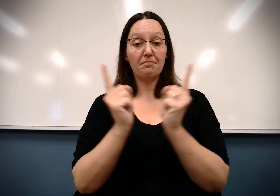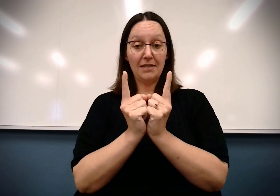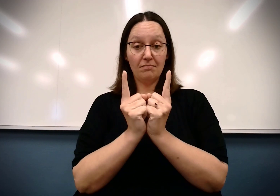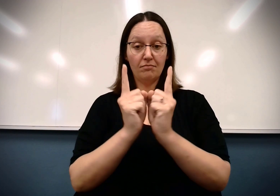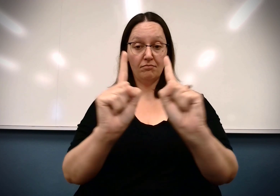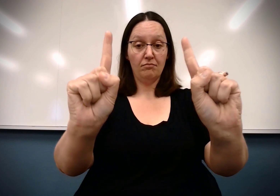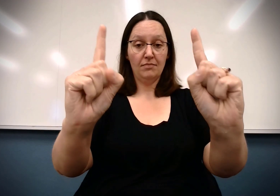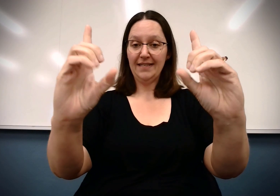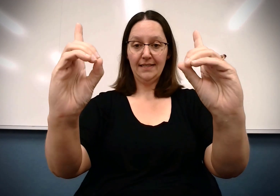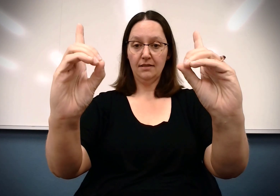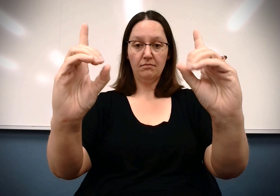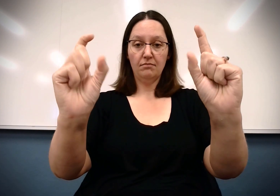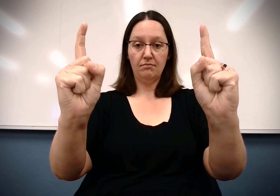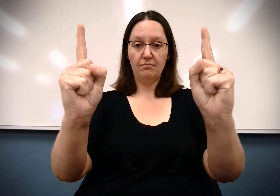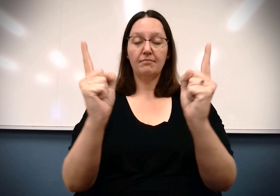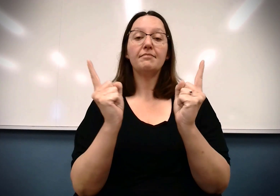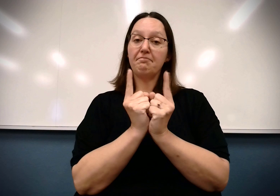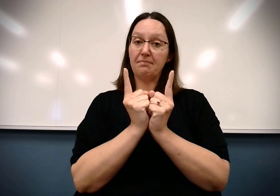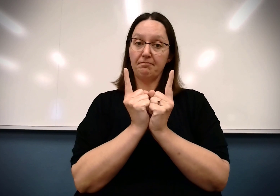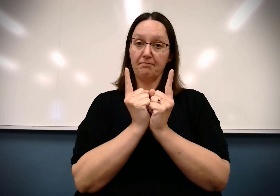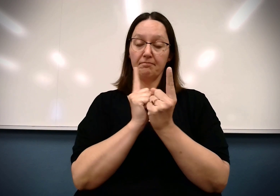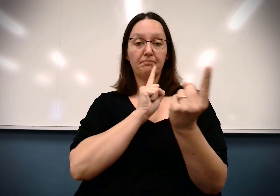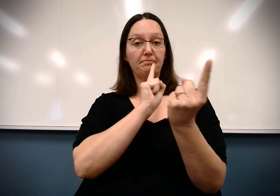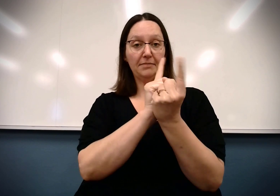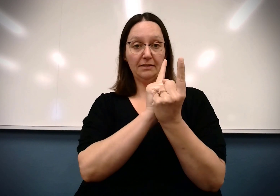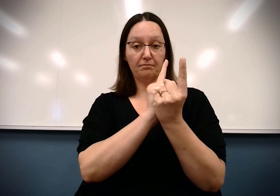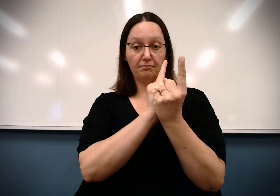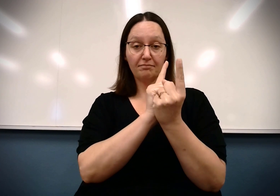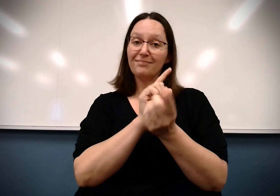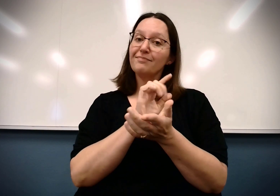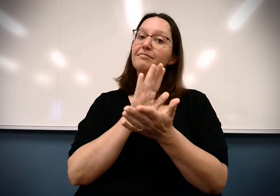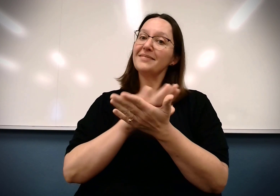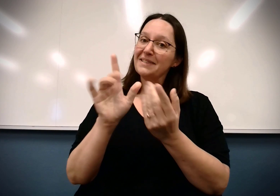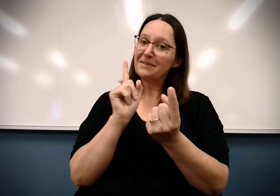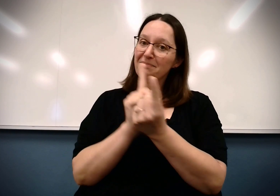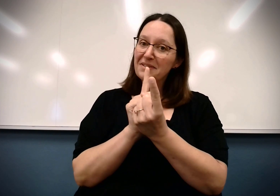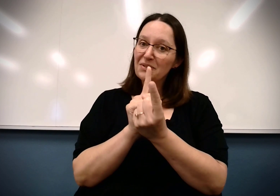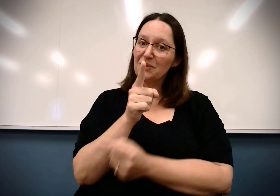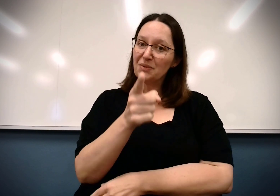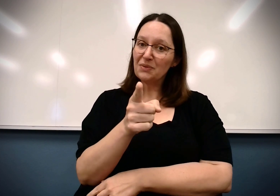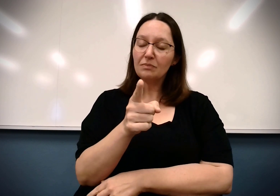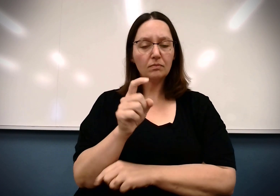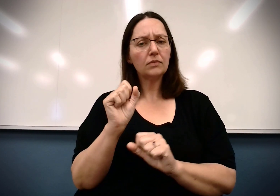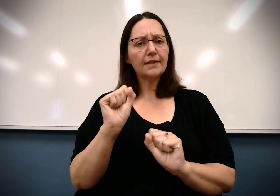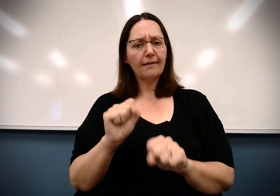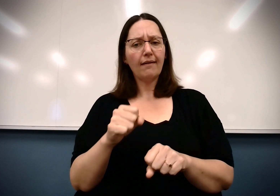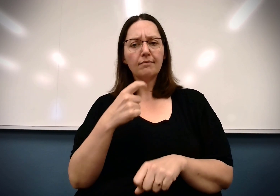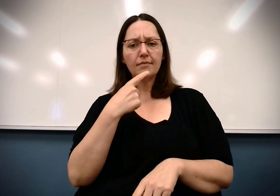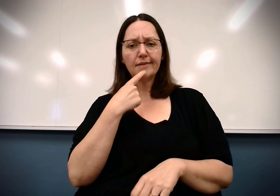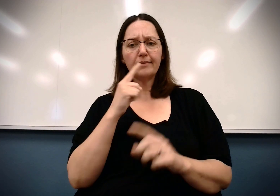meet, 2 indexes, palms together, don't use D's. Meet. Nice to meet you.